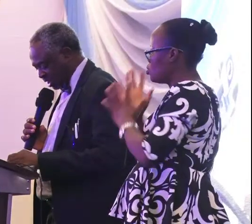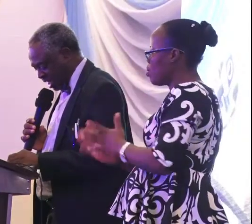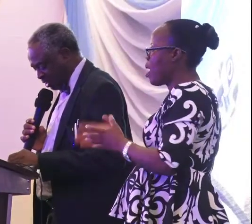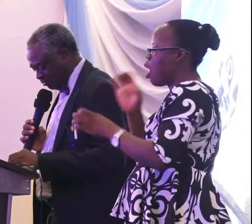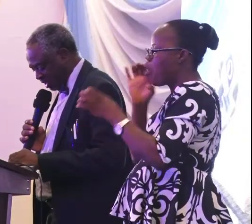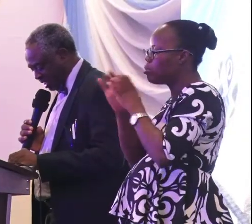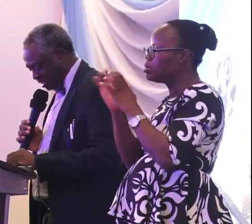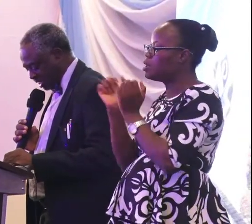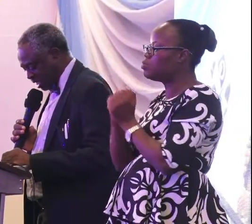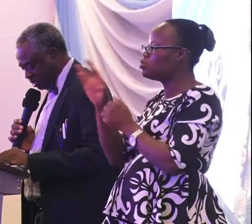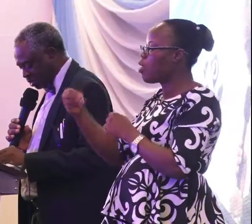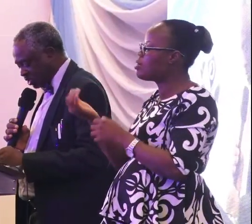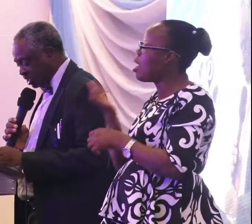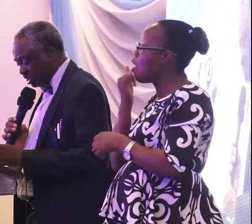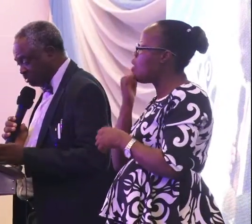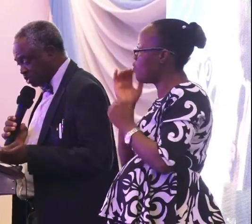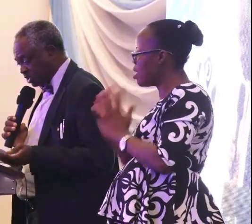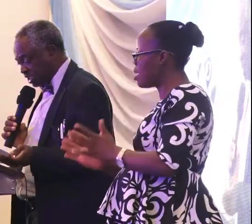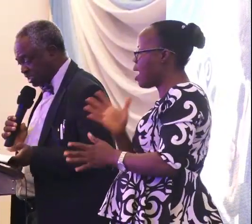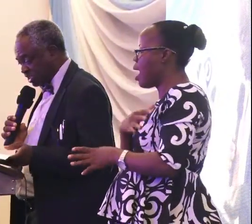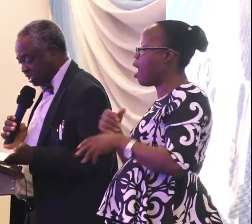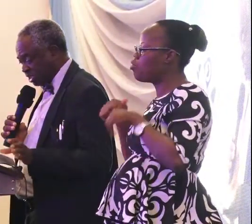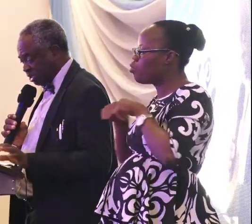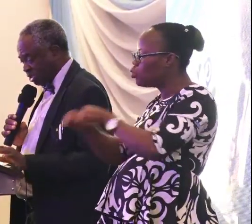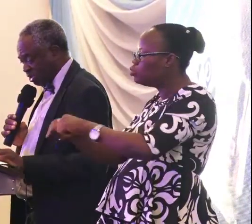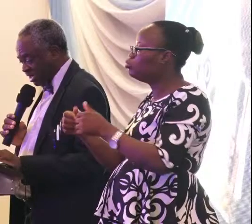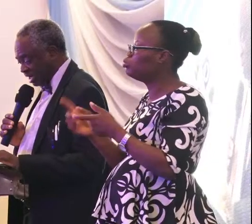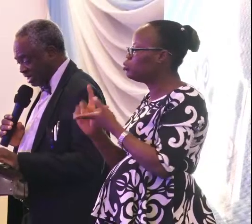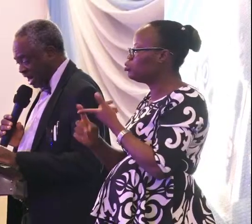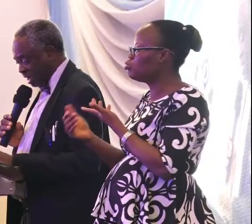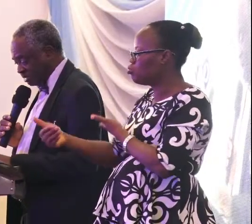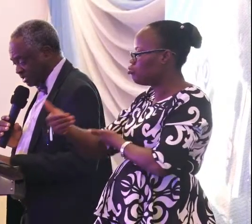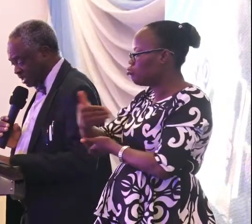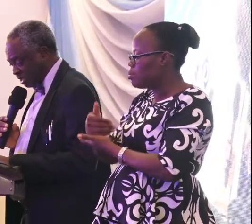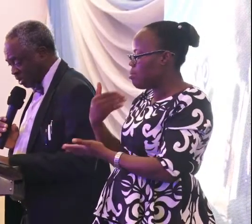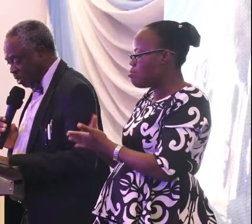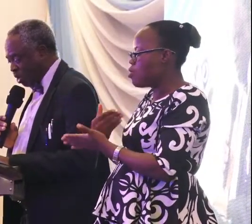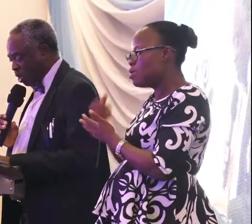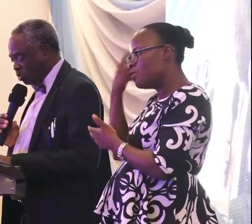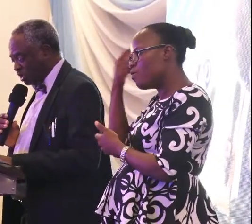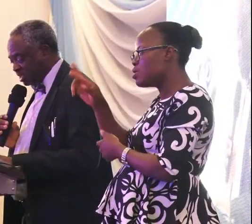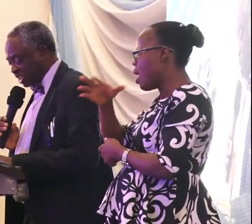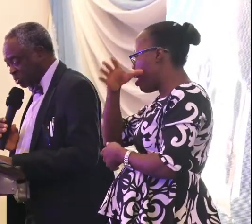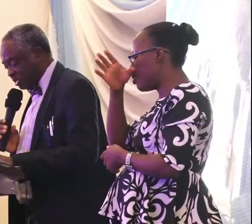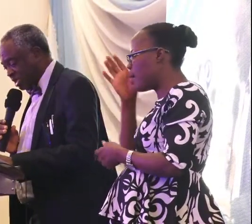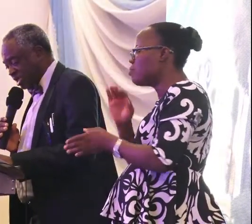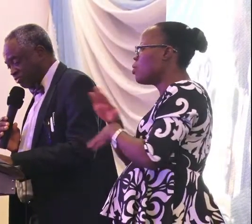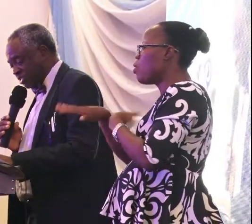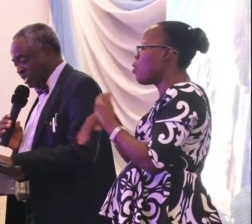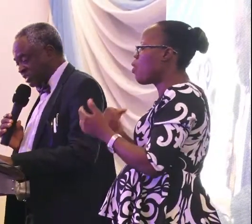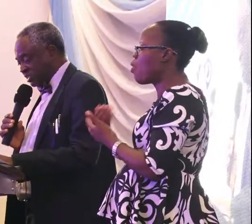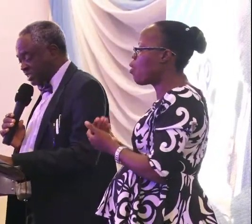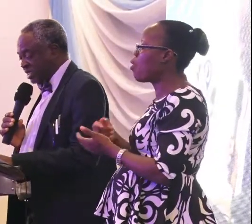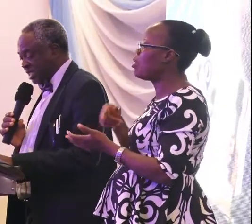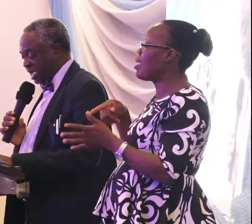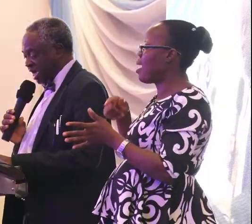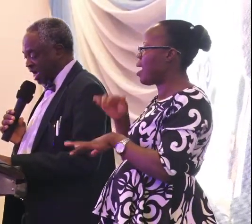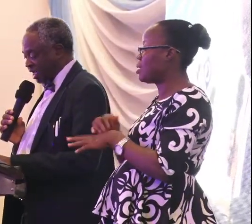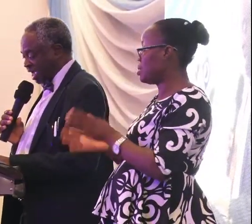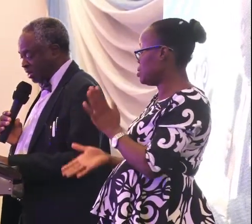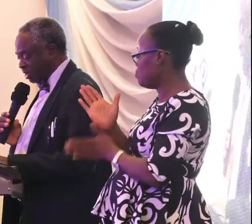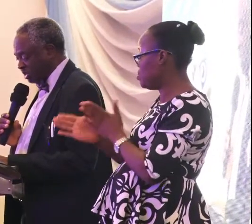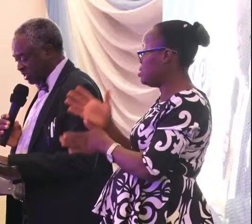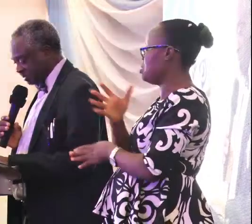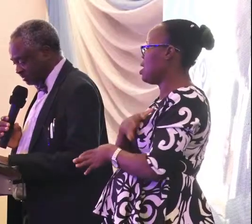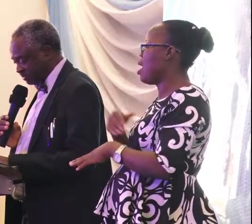other offenders, and conceal the proceeds of their crimes, all with greater speed, efficiency,